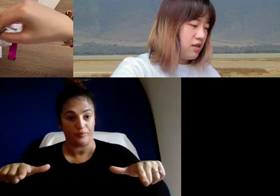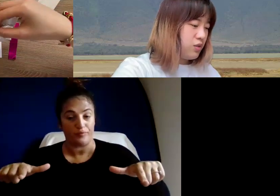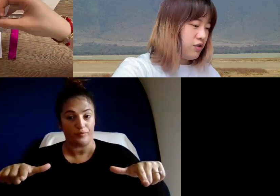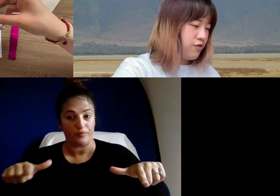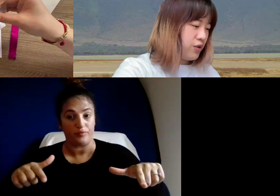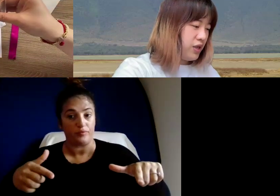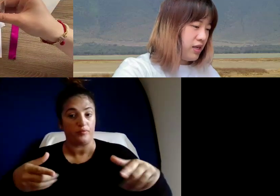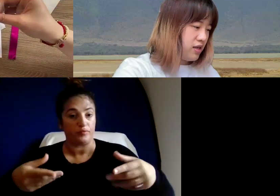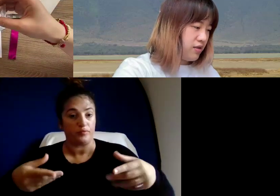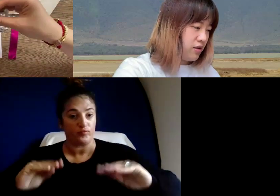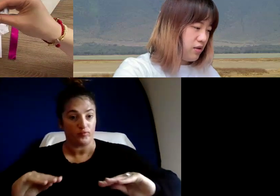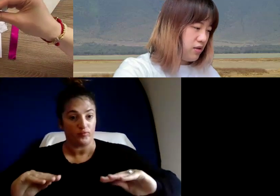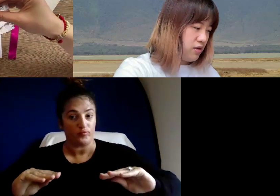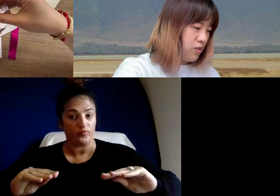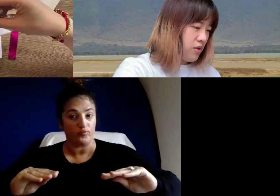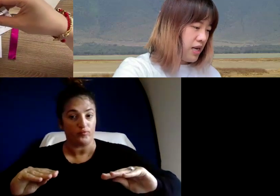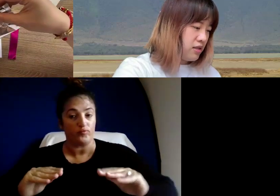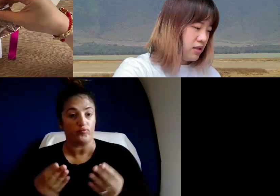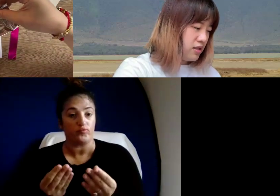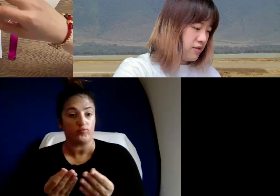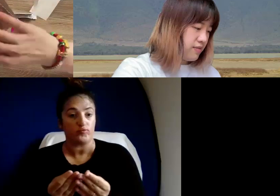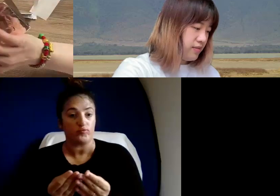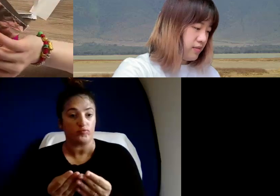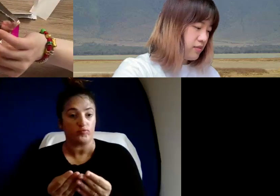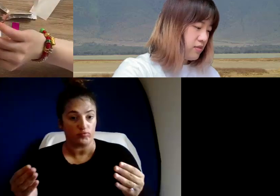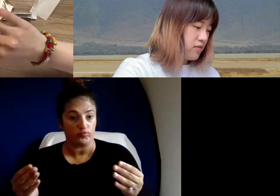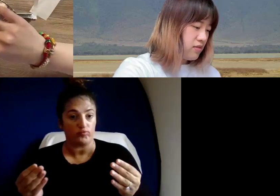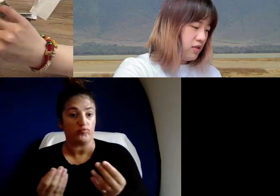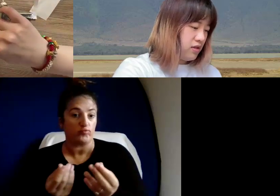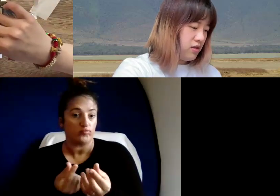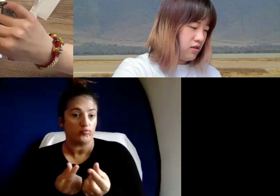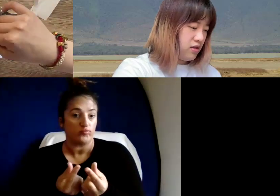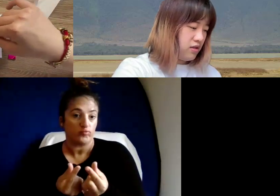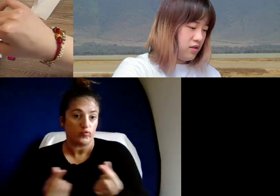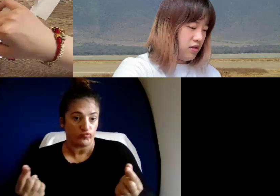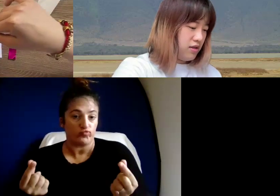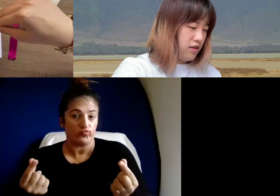and we'll fold it once